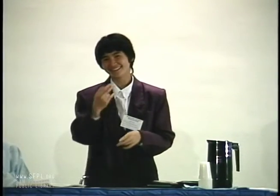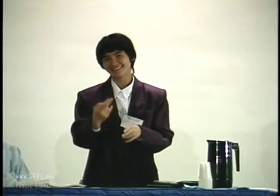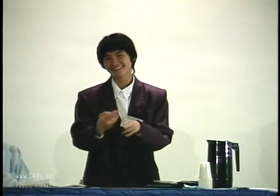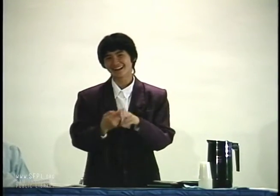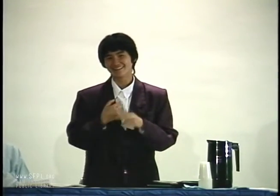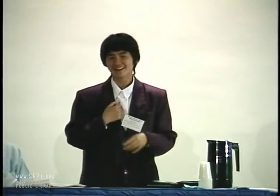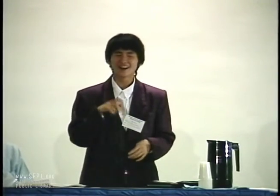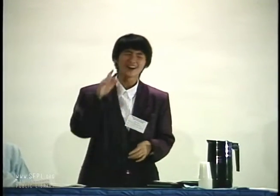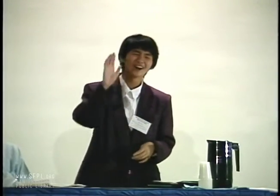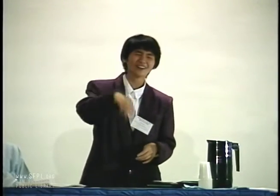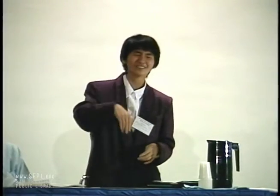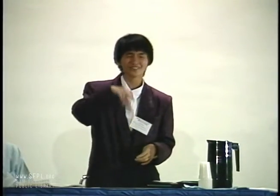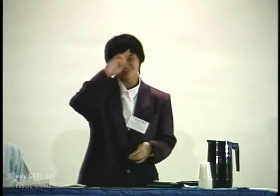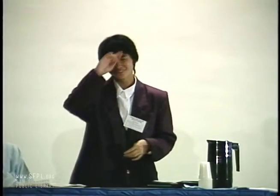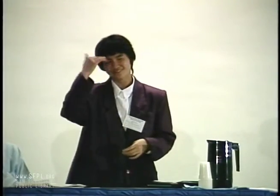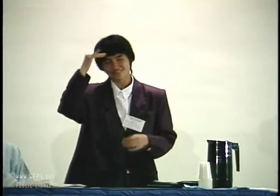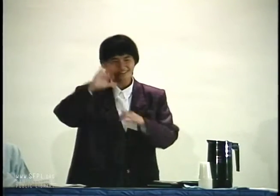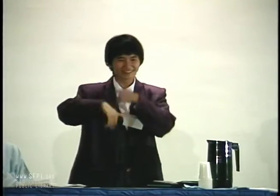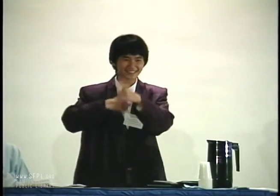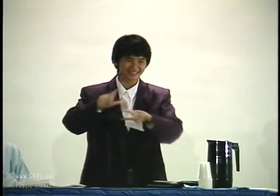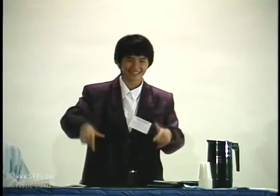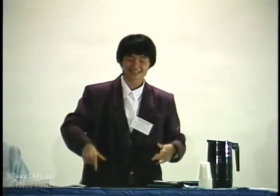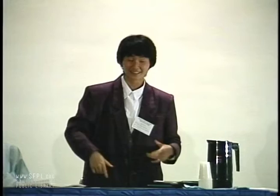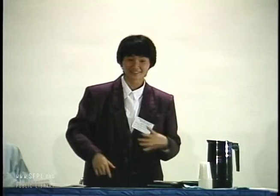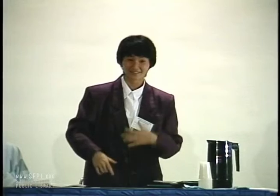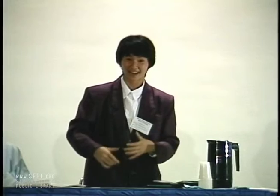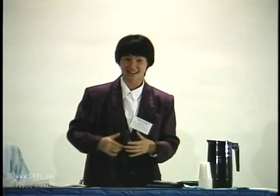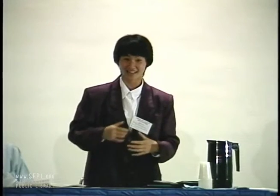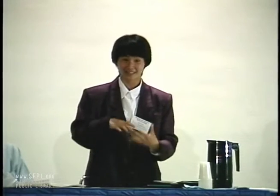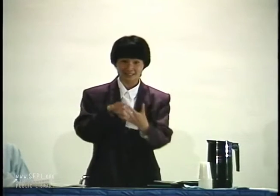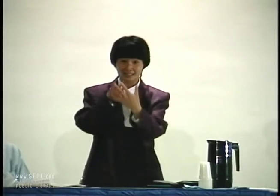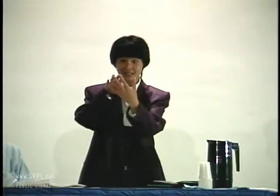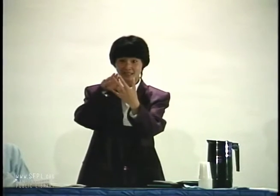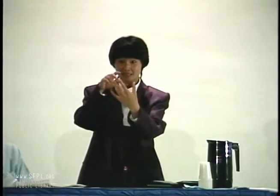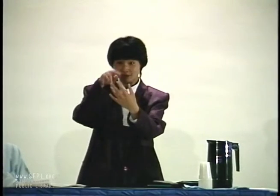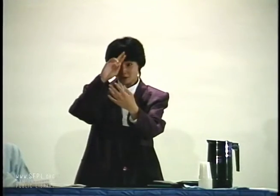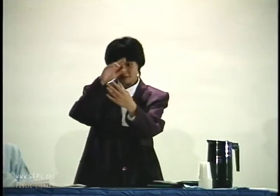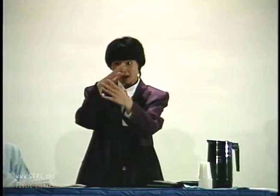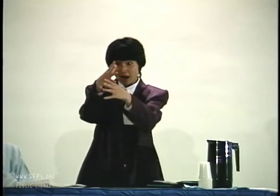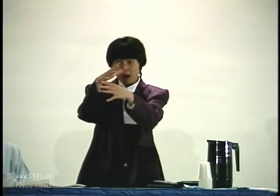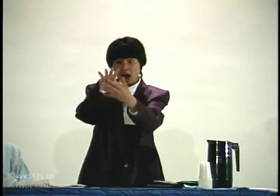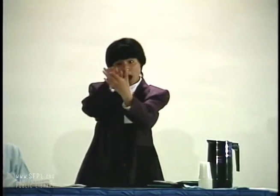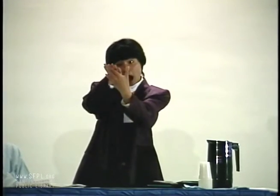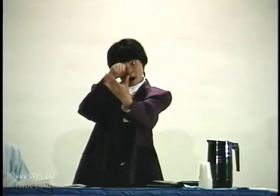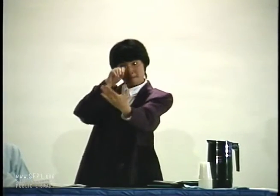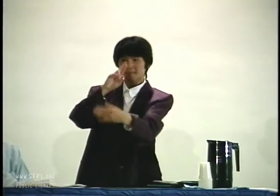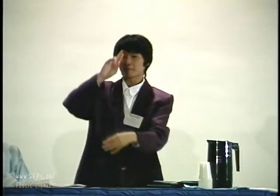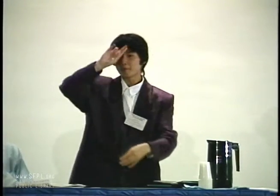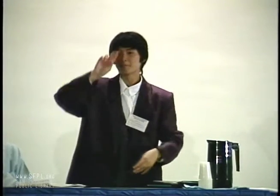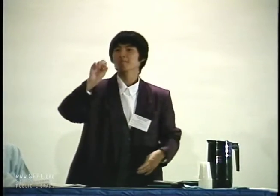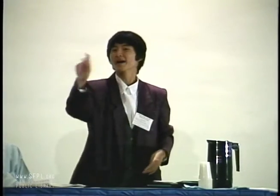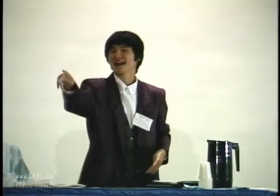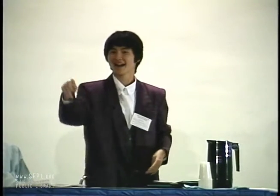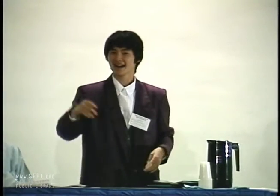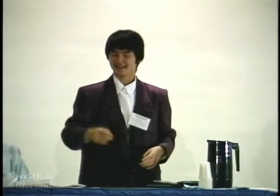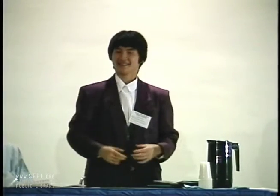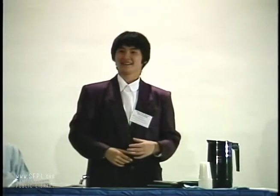So we had, you know, quite a time with that. You know, I was a little awkward learning sign language, but, you know, they taught me to